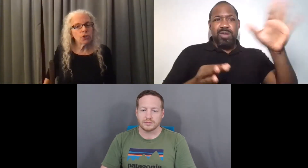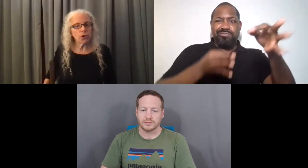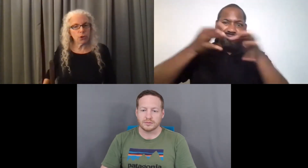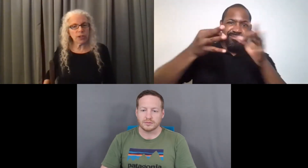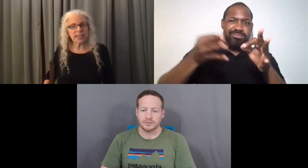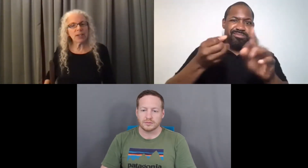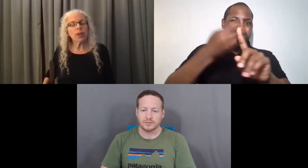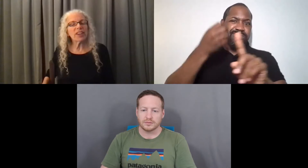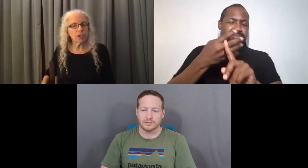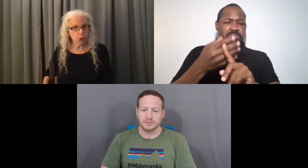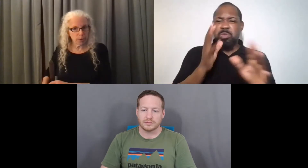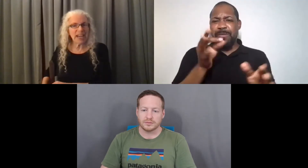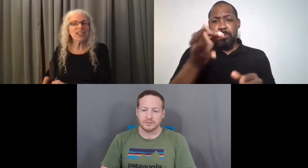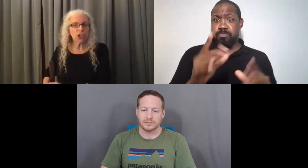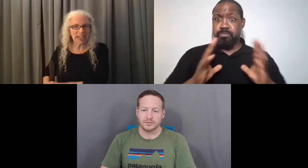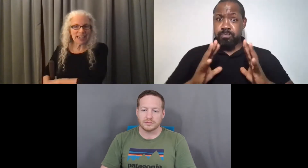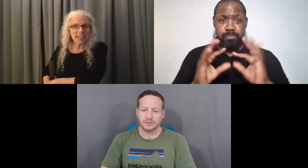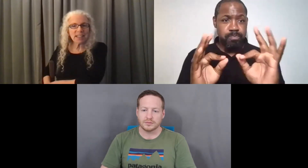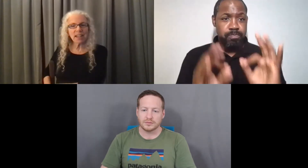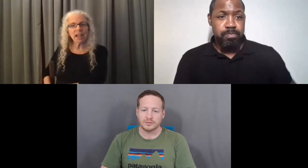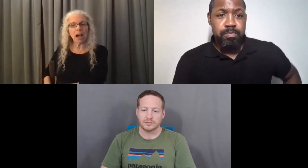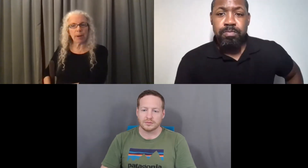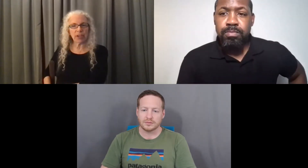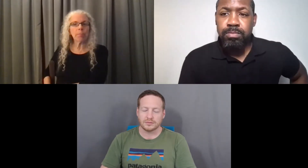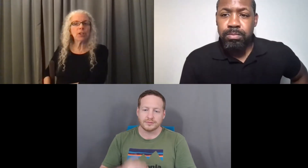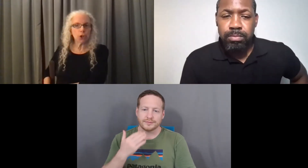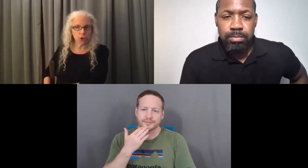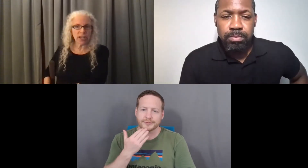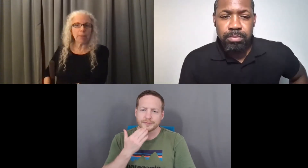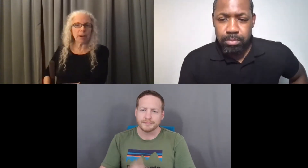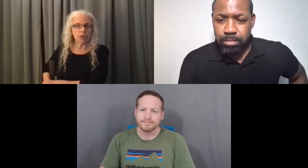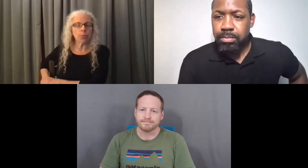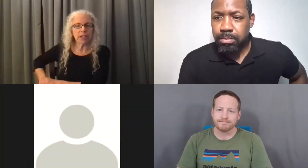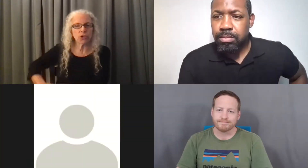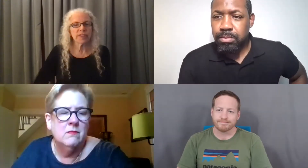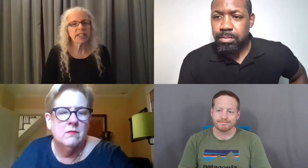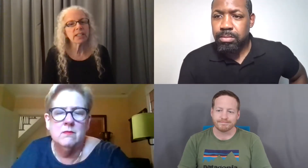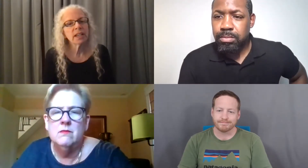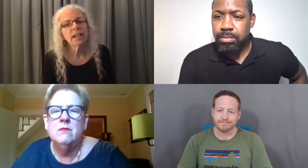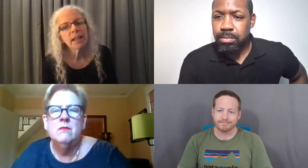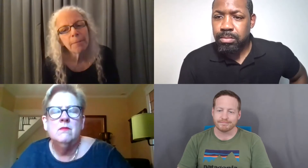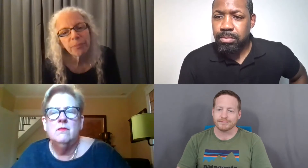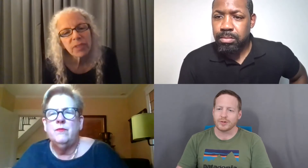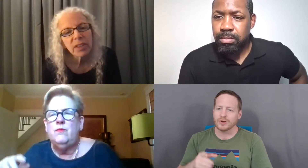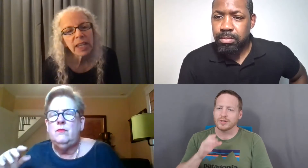that you can see what their interpretation is about the commissioners and about interpreting services. Thank